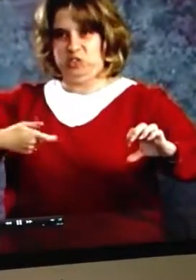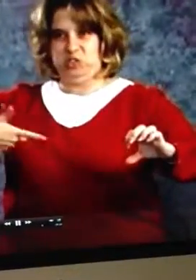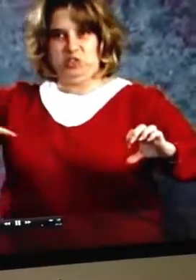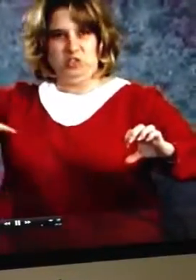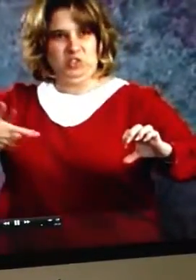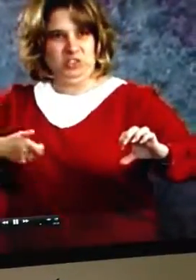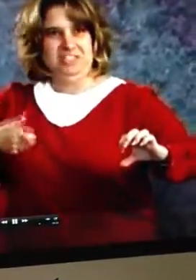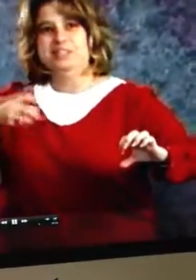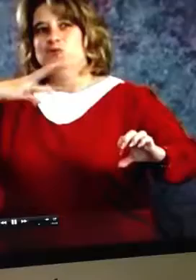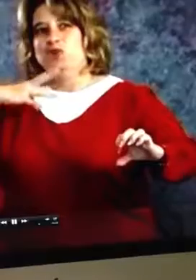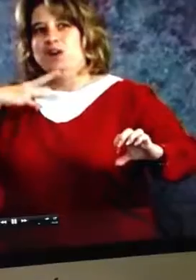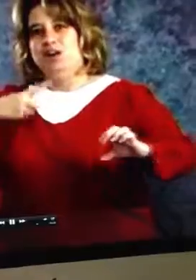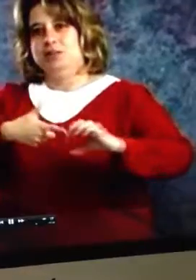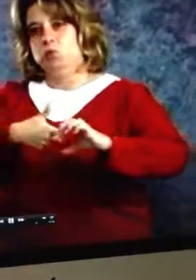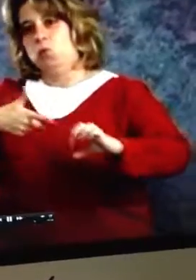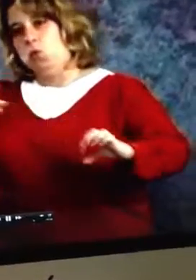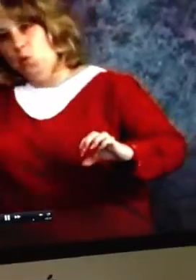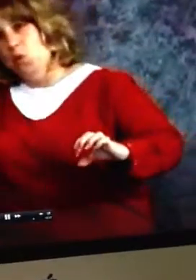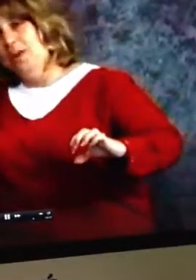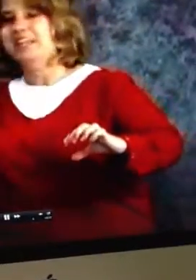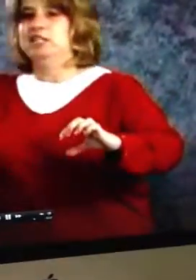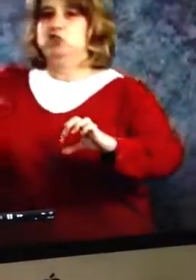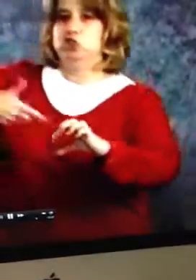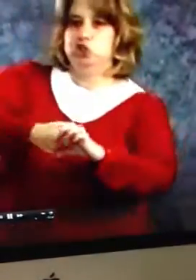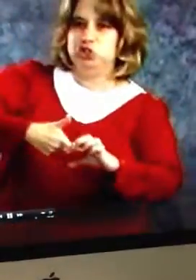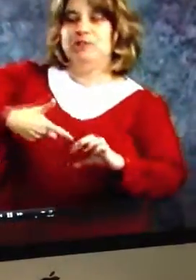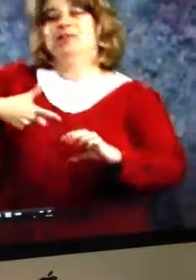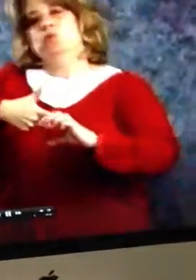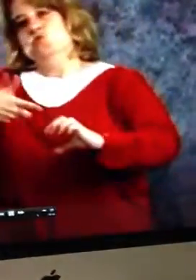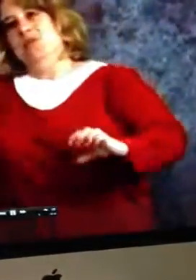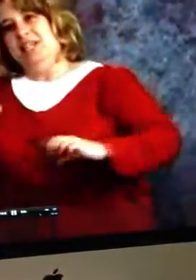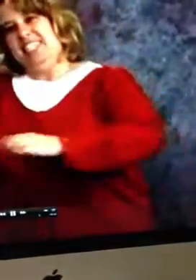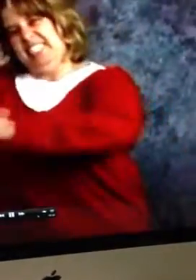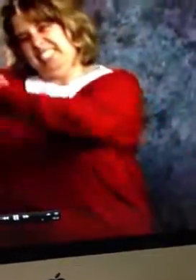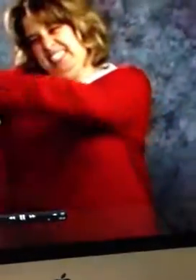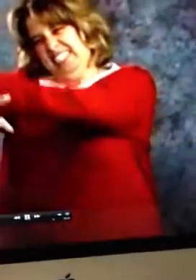little tube and inject water in and out, in and out.